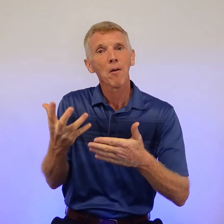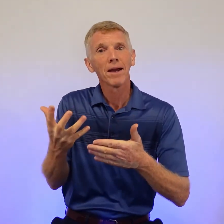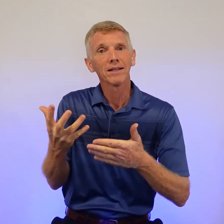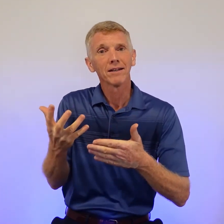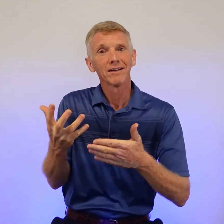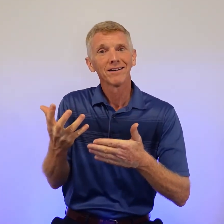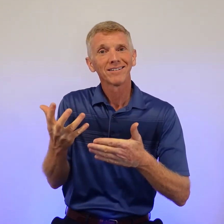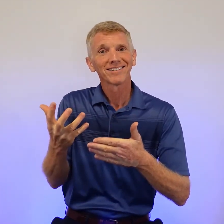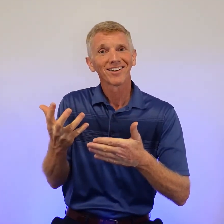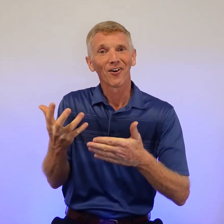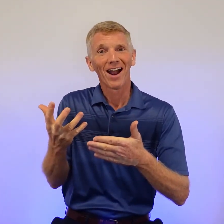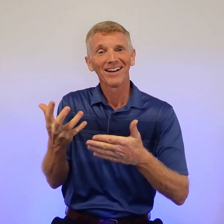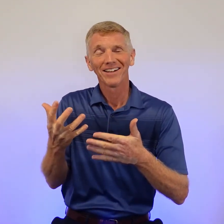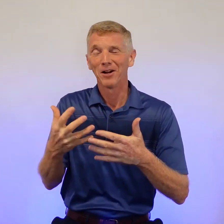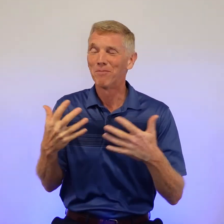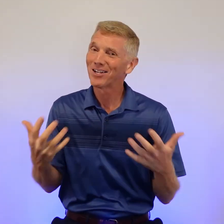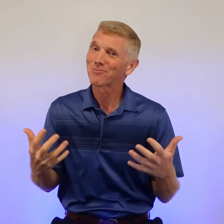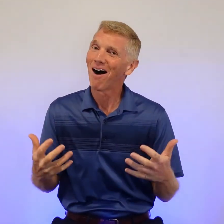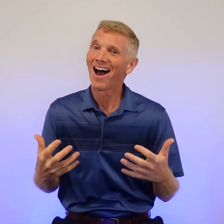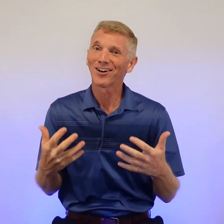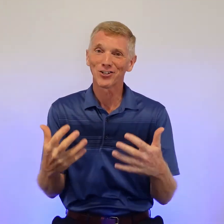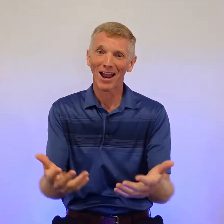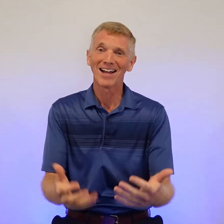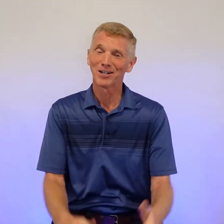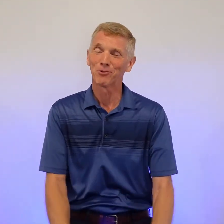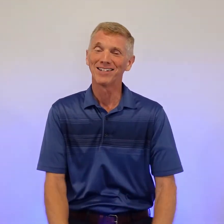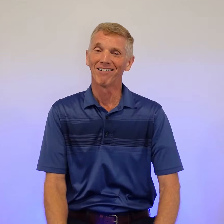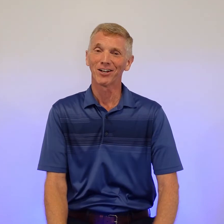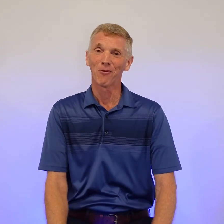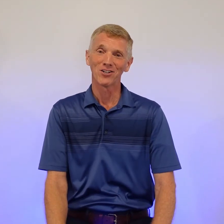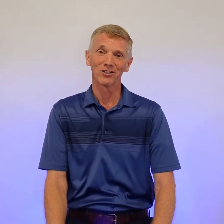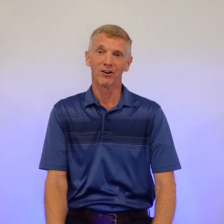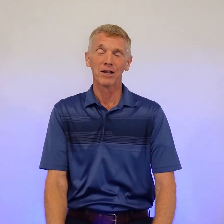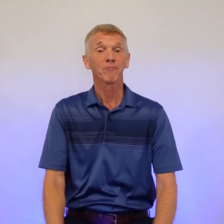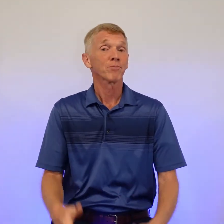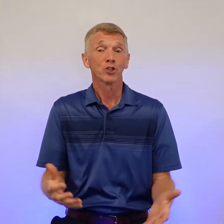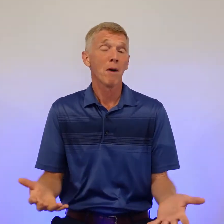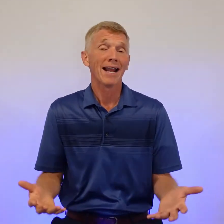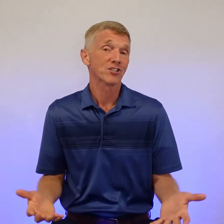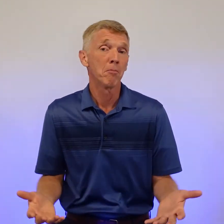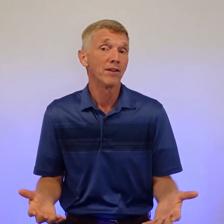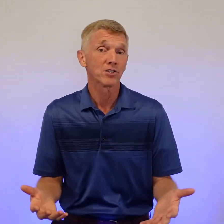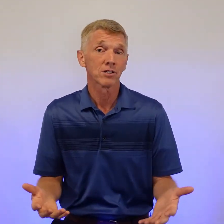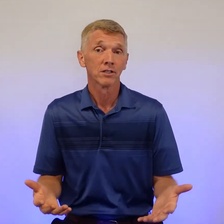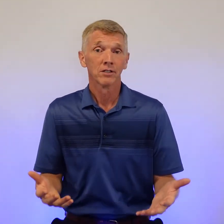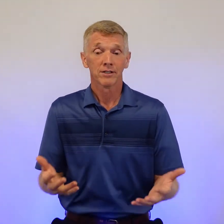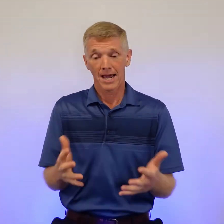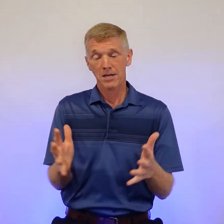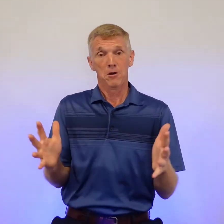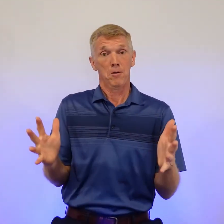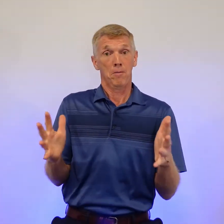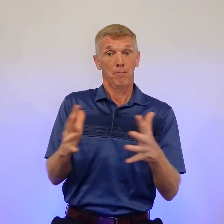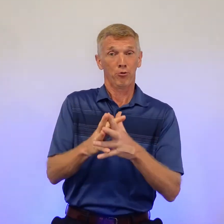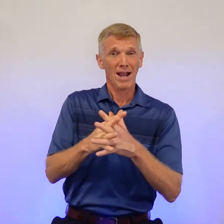many? All right, and a big smile because you're asking a pretty delicate question, right? You might ask months, okay?